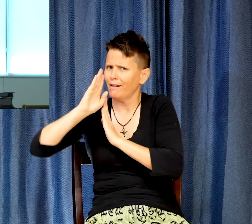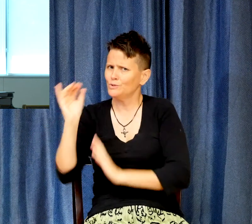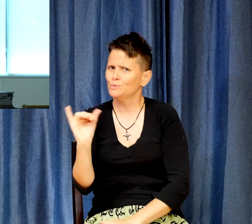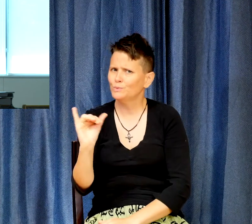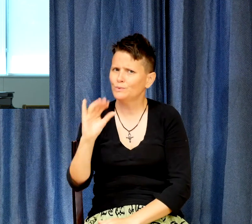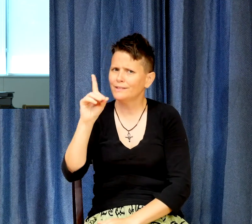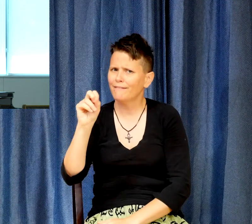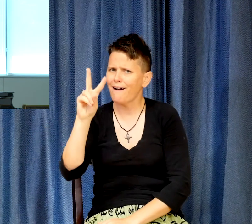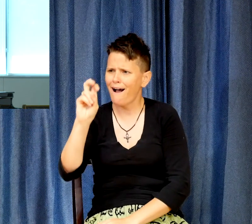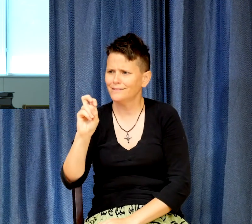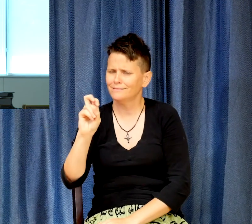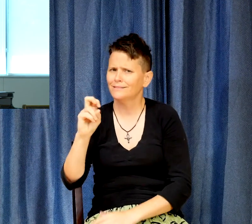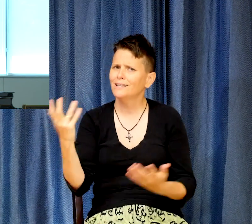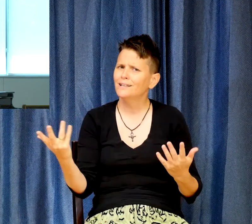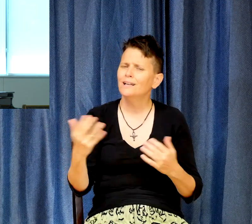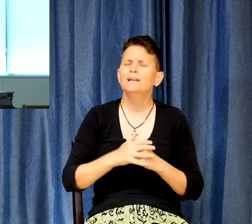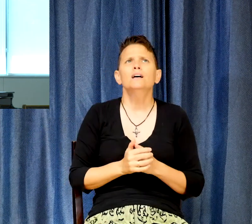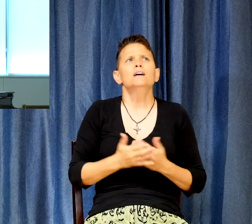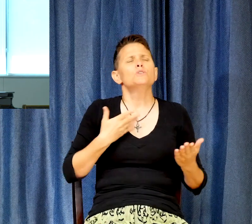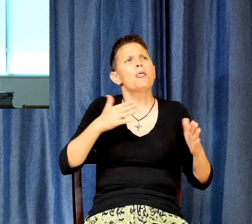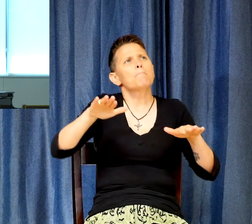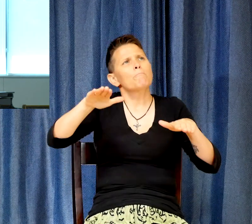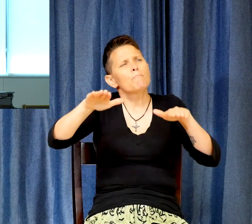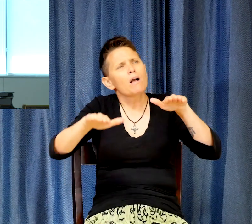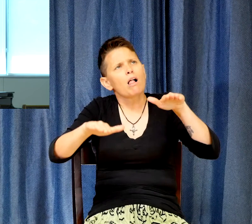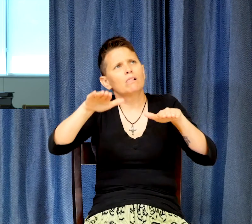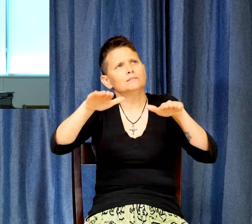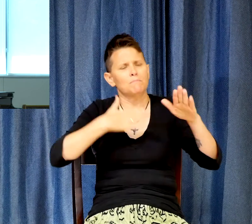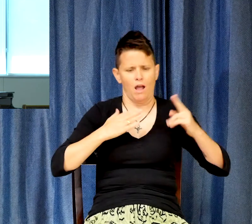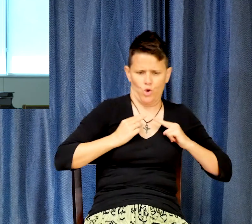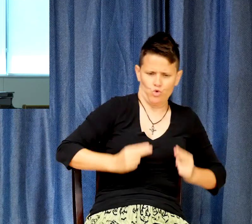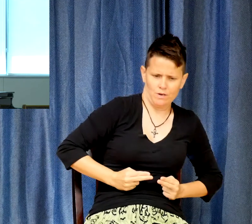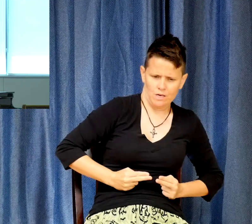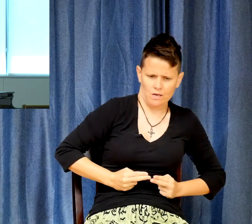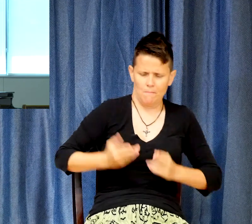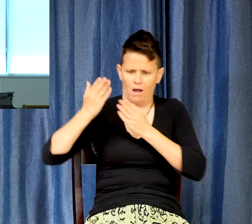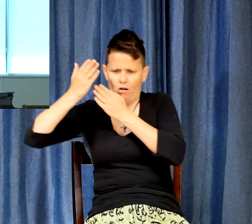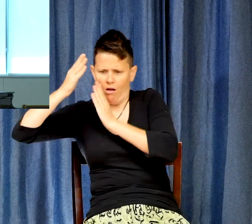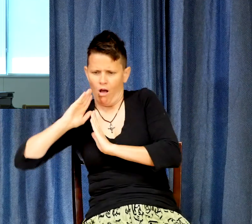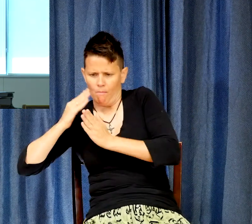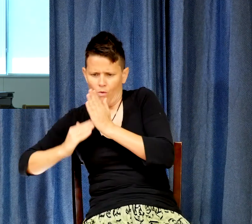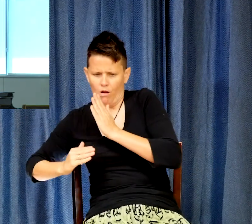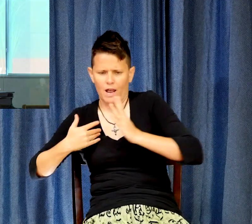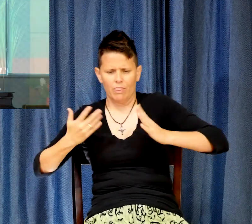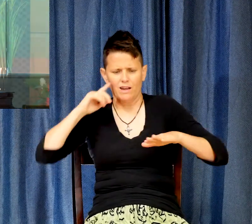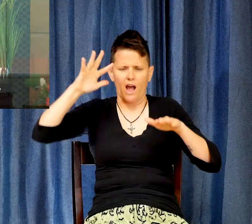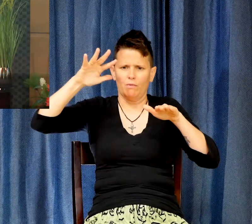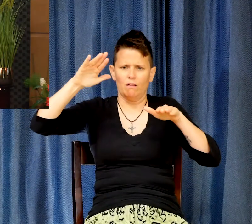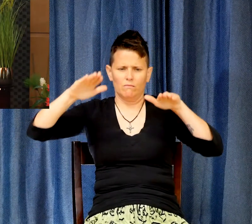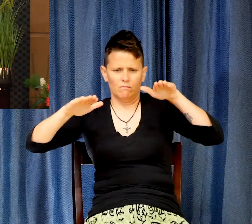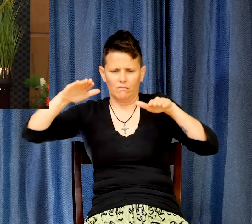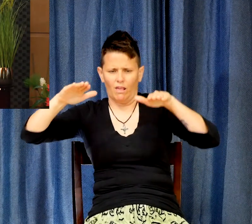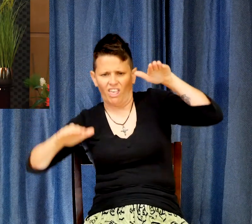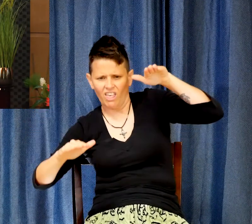forget. When I forget that in my humanity, if I get stuck there, I can get thrown out of balance and forget my